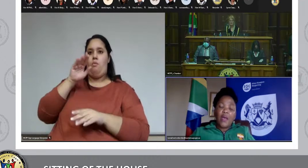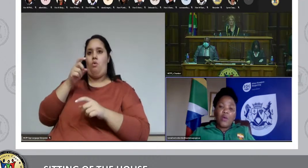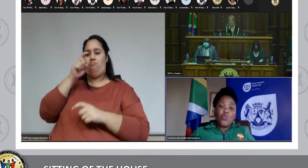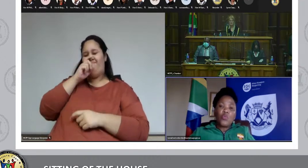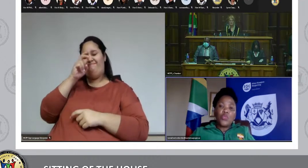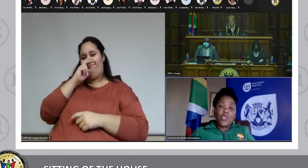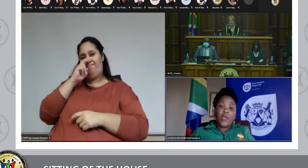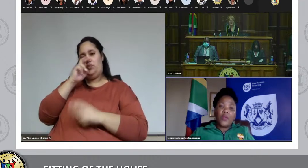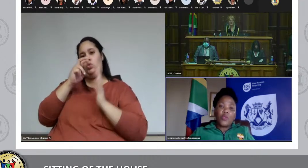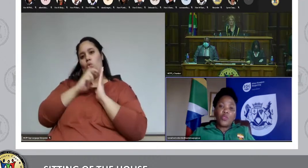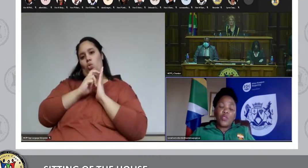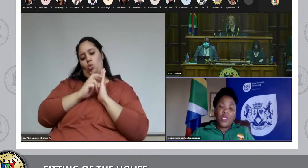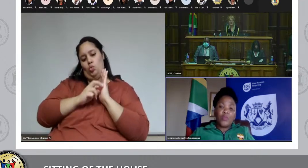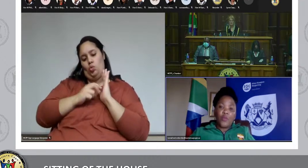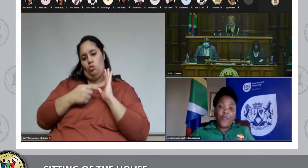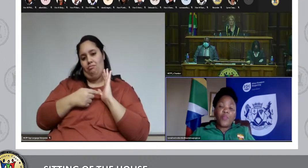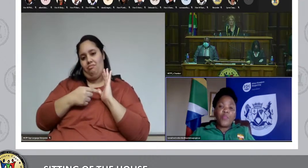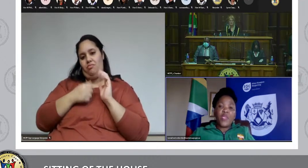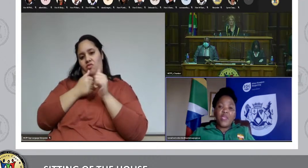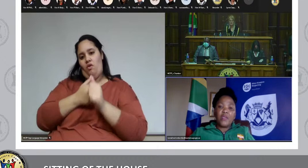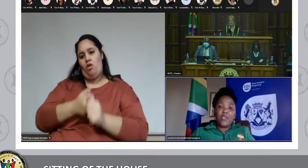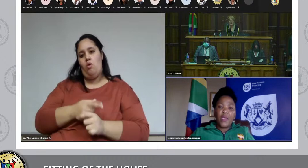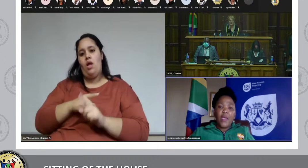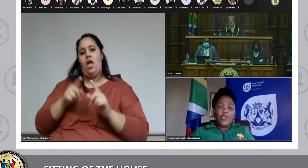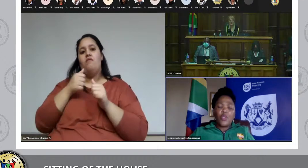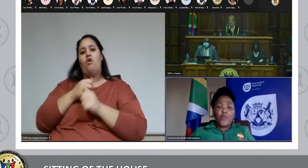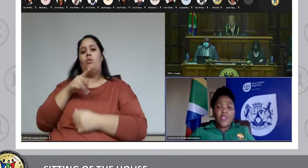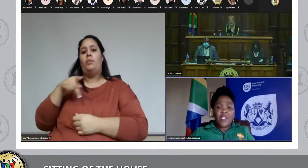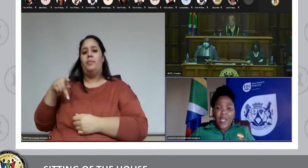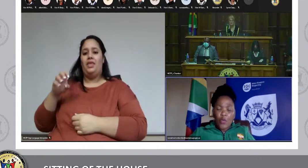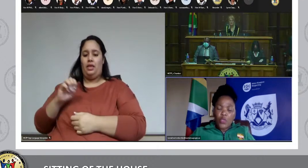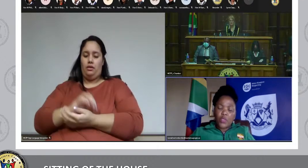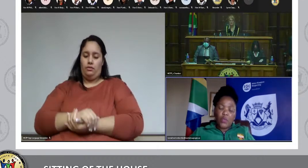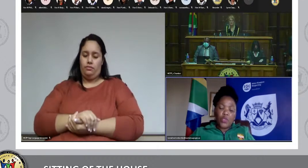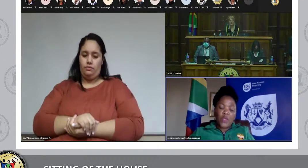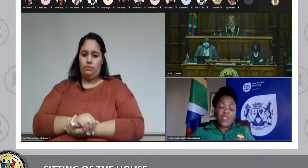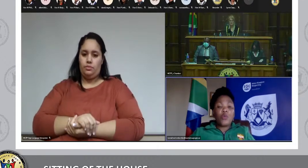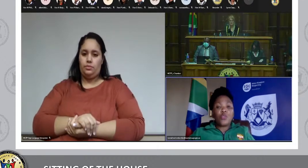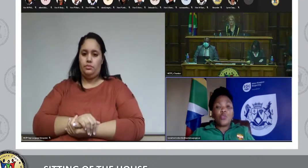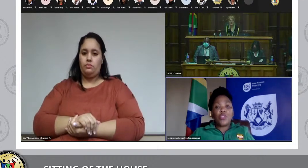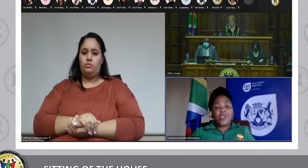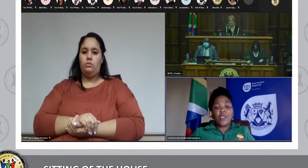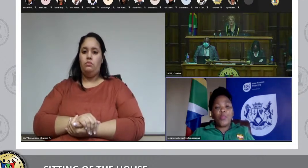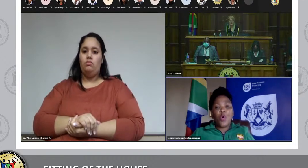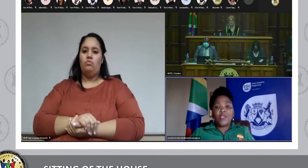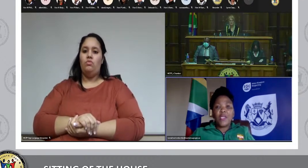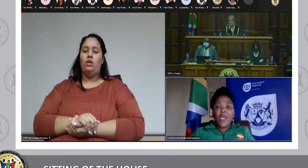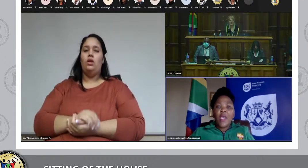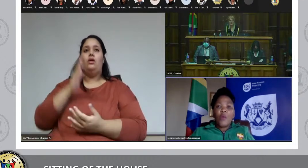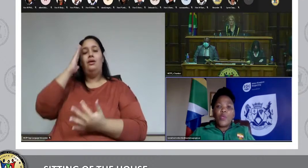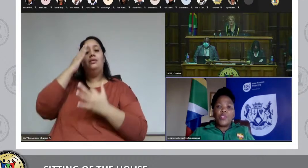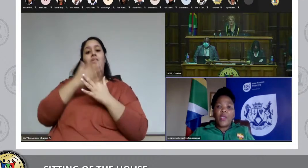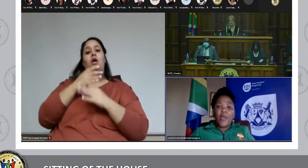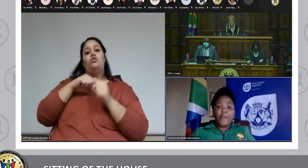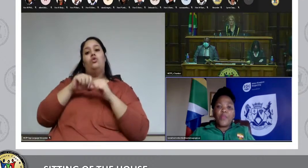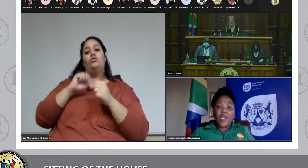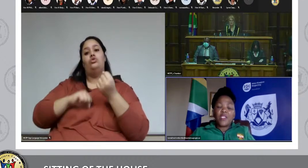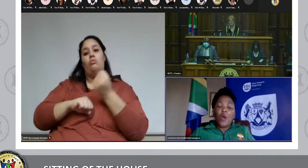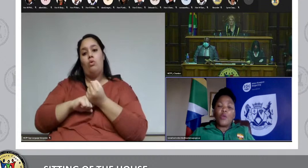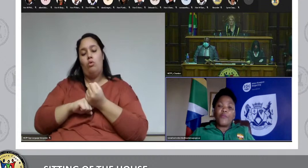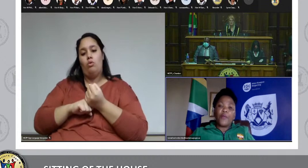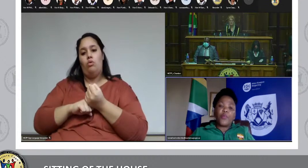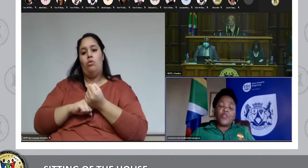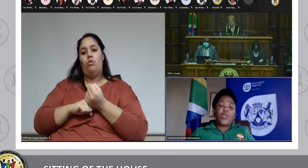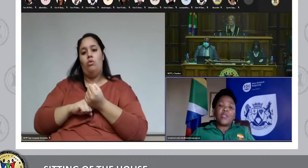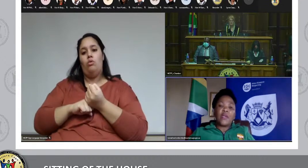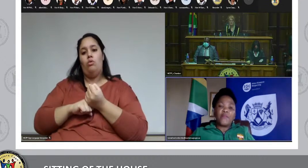stricter rules and also in terms of the PPEs. So the psychosocial support, which as